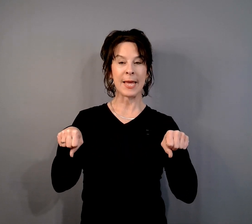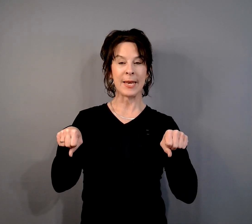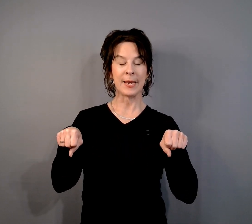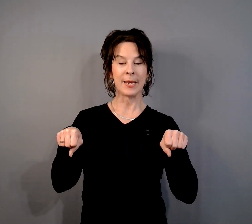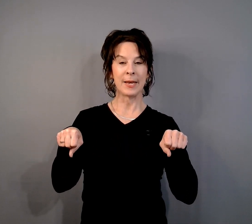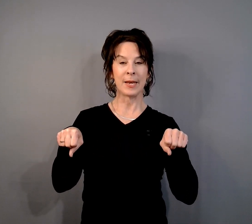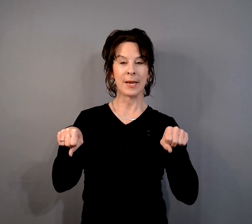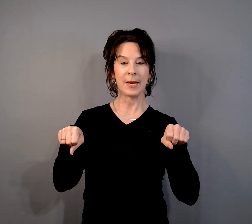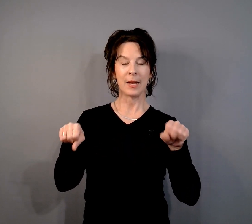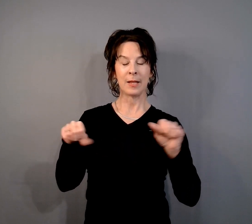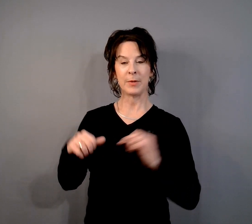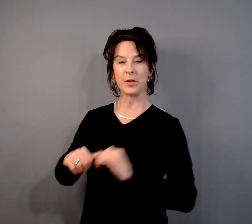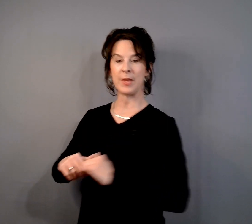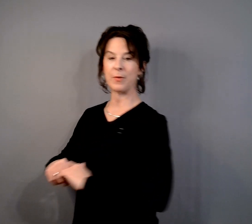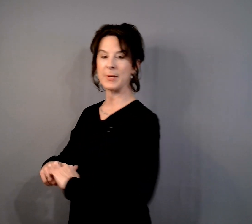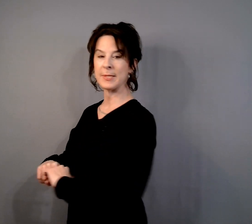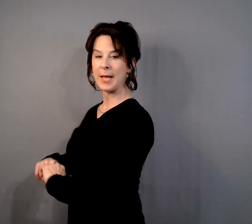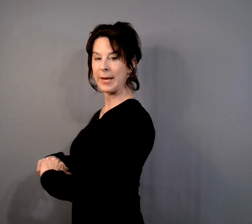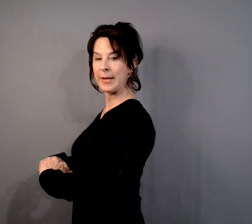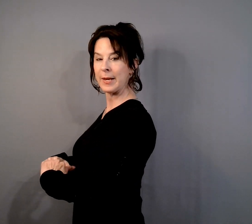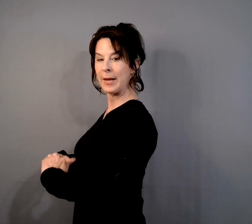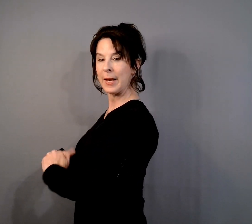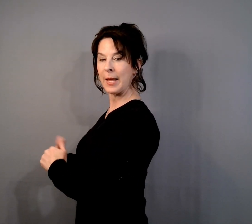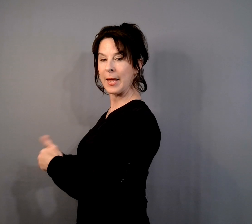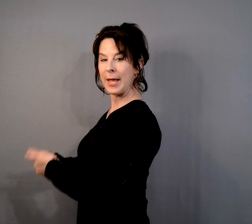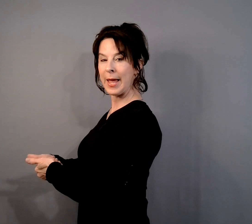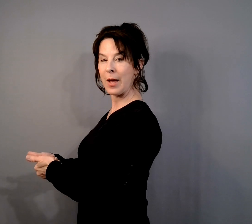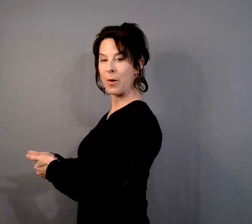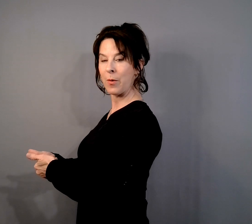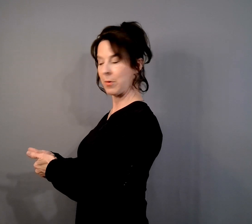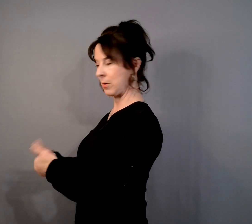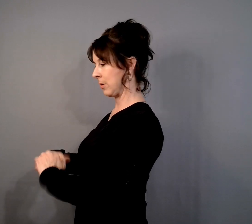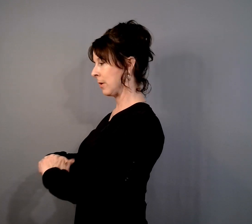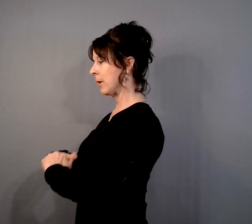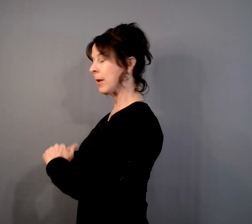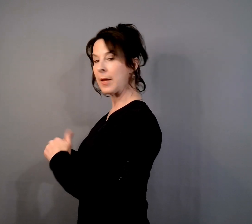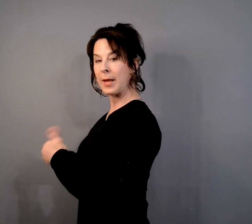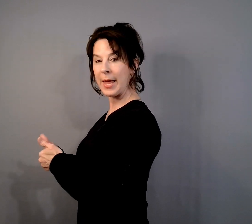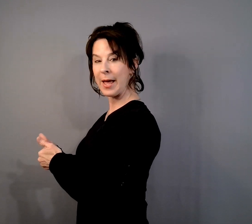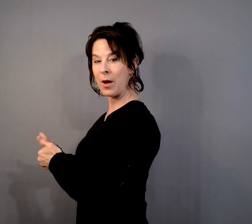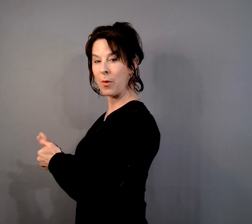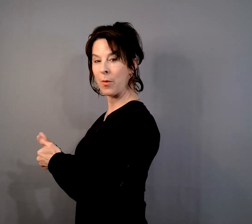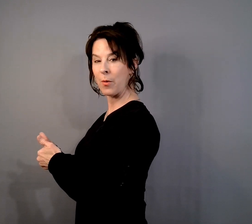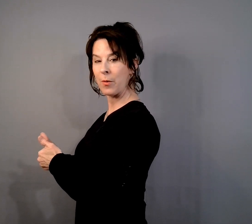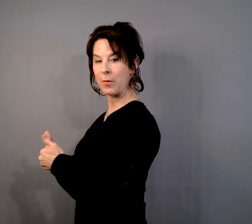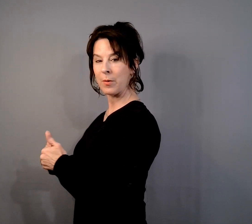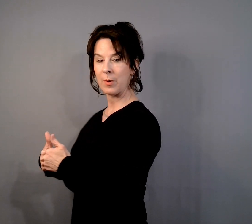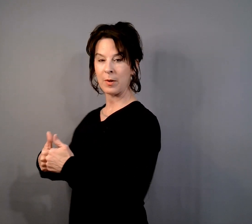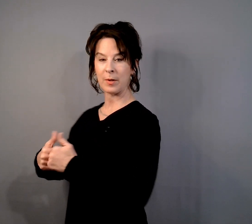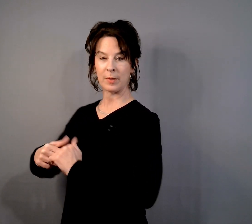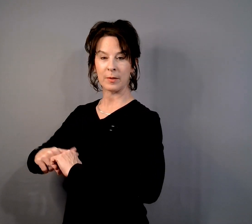can, let me do that from the side. How? How?